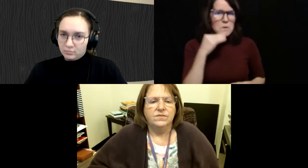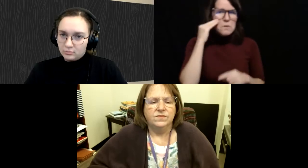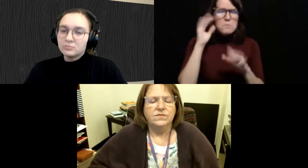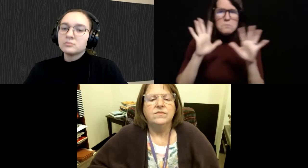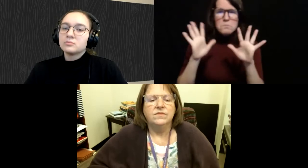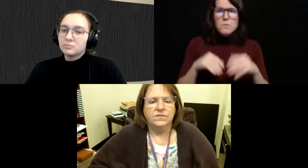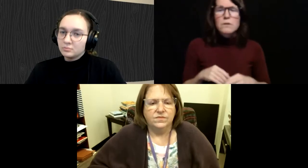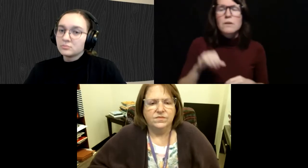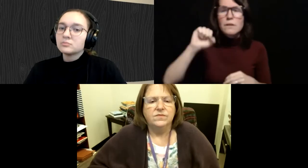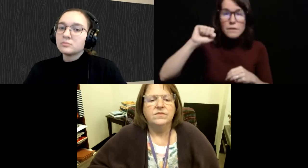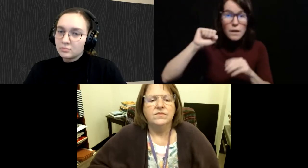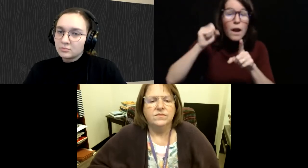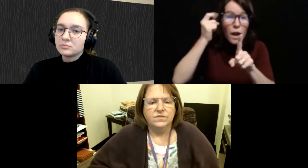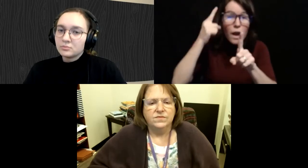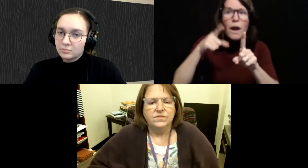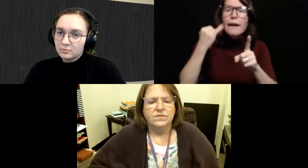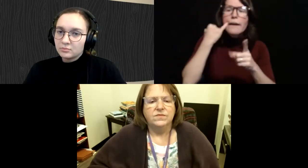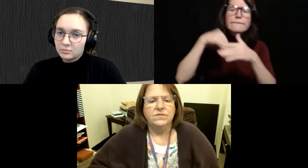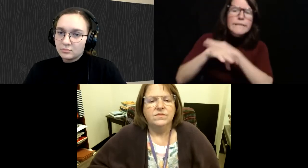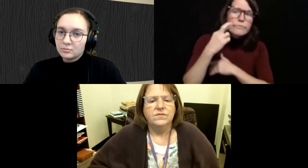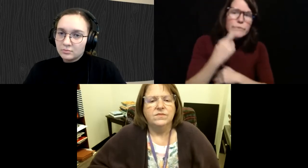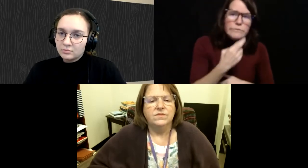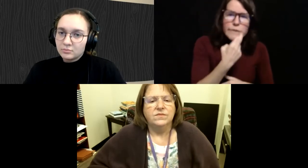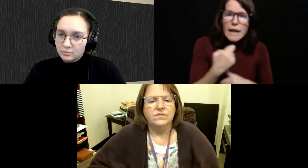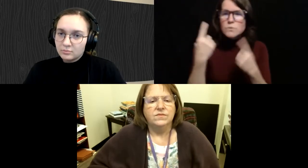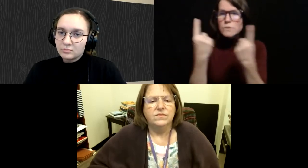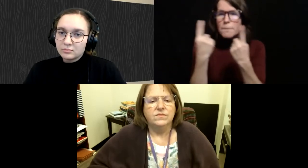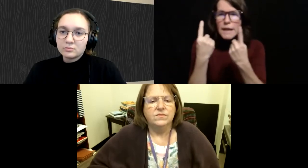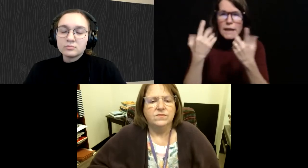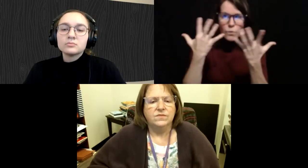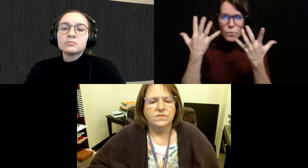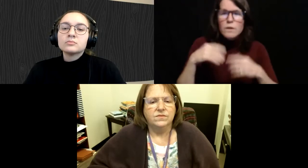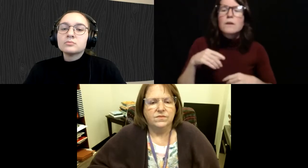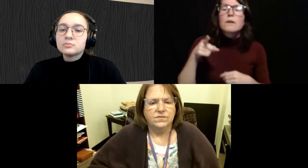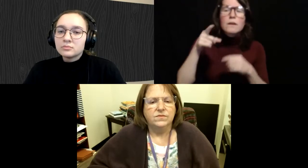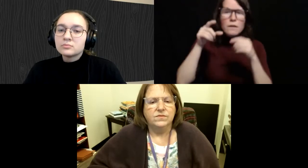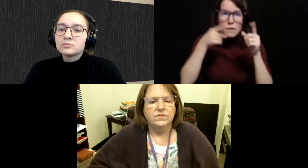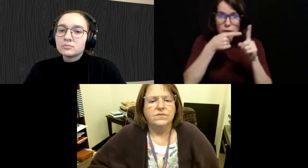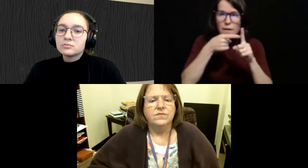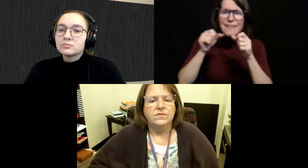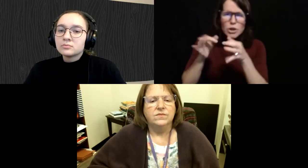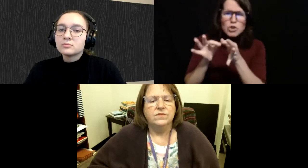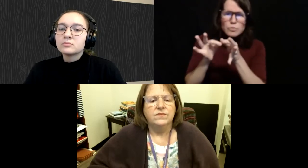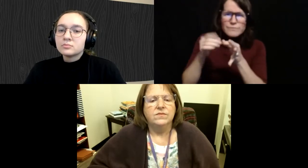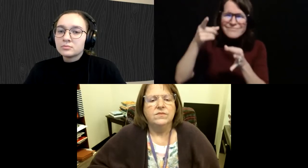leaves and the SSP comes and takes me or leads me back out. If I go to a restaurant or something,